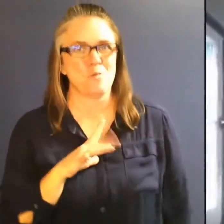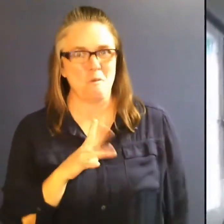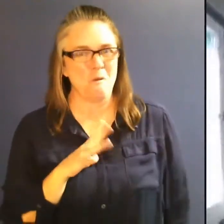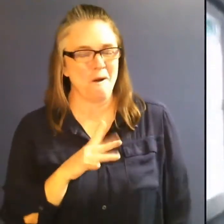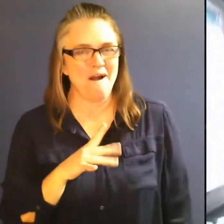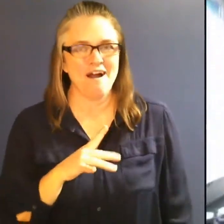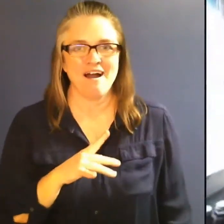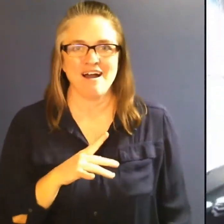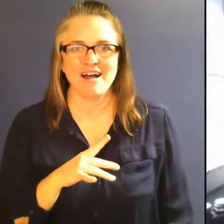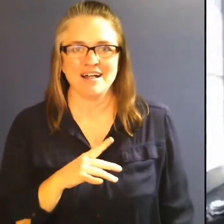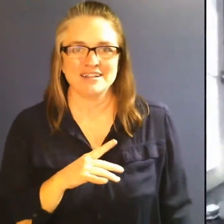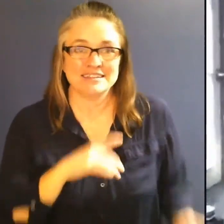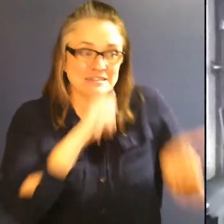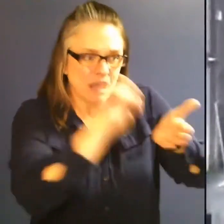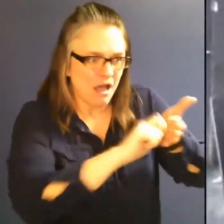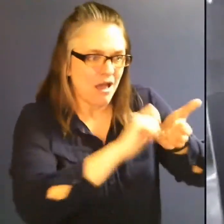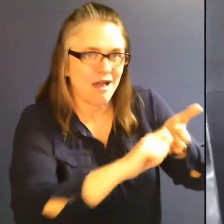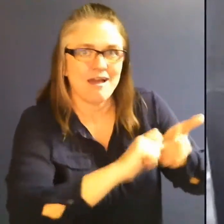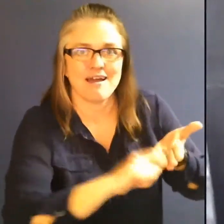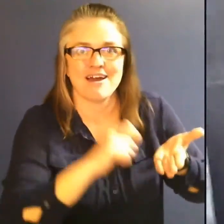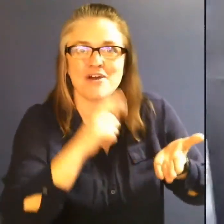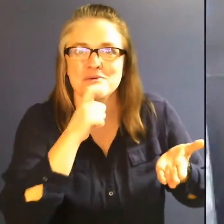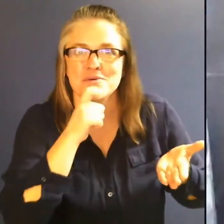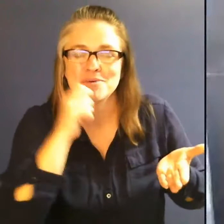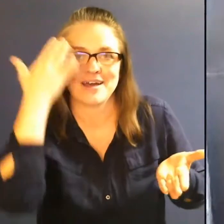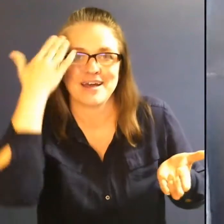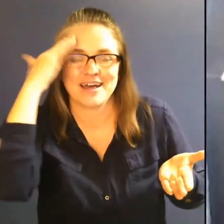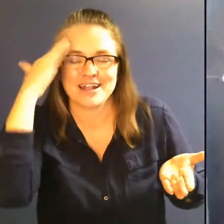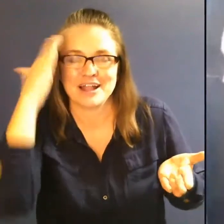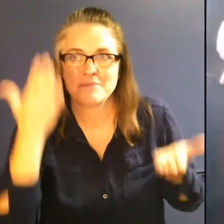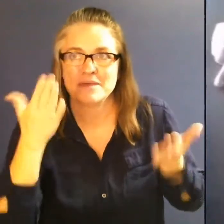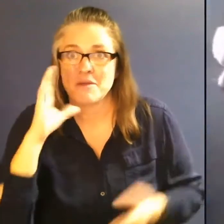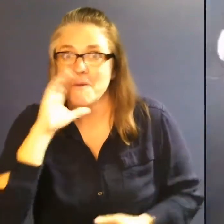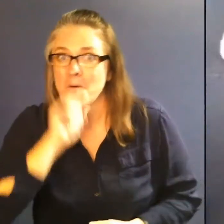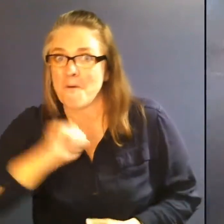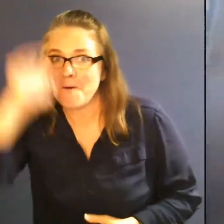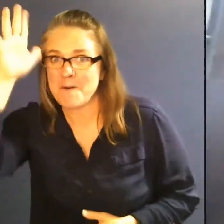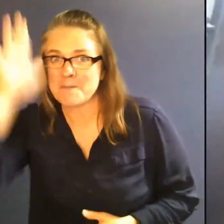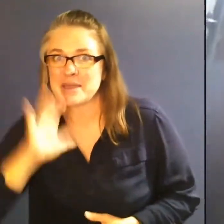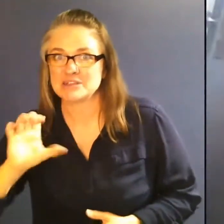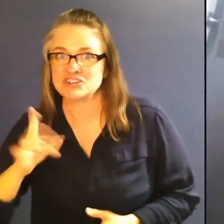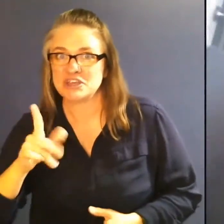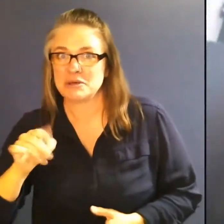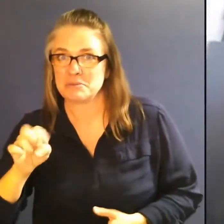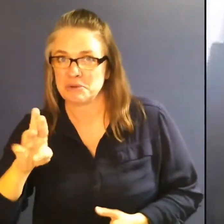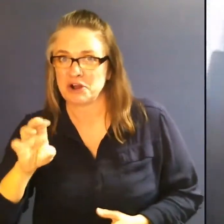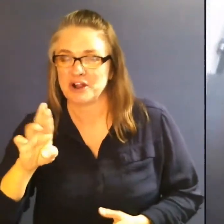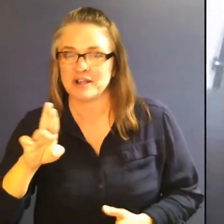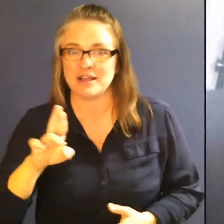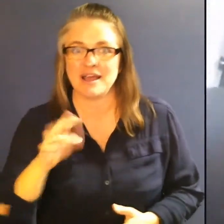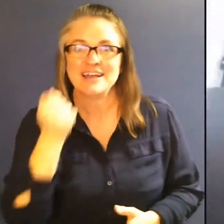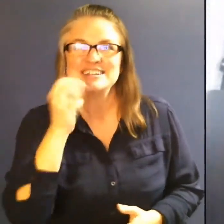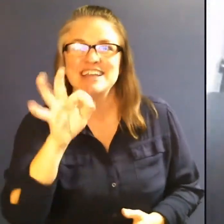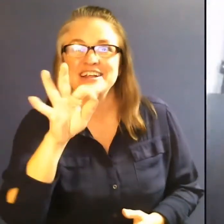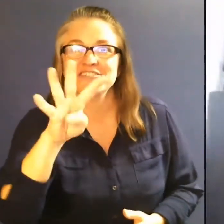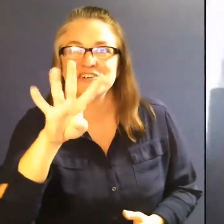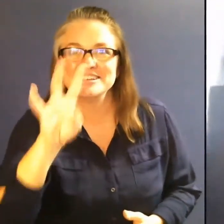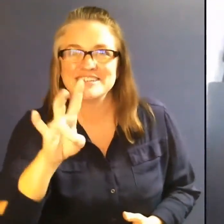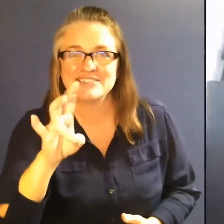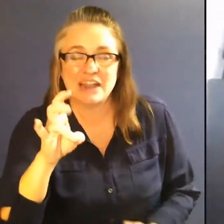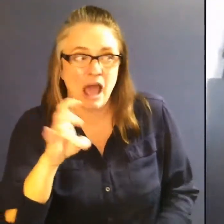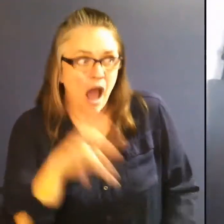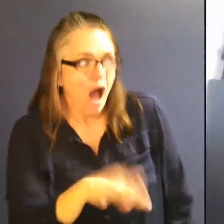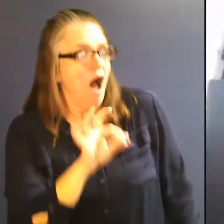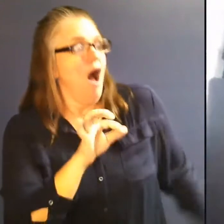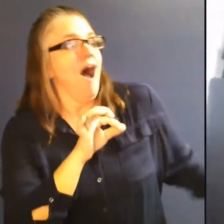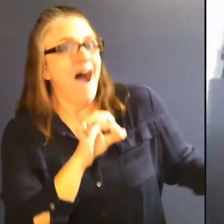whose handwriting this is. This is going to be old man Chellberg's, but 1947. We just happened to find this. I said they built